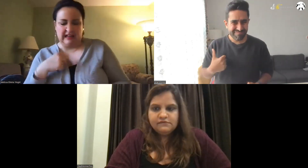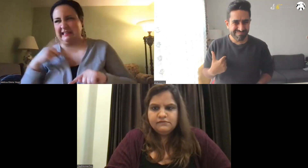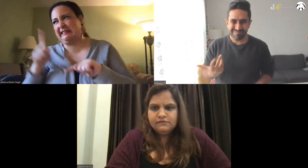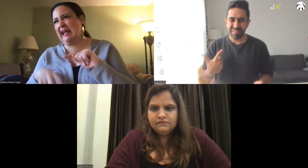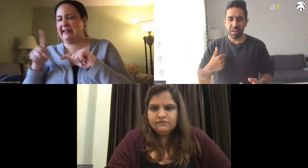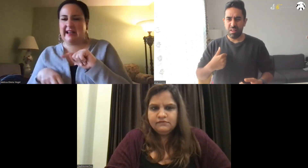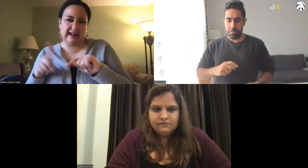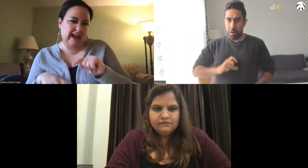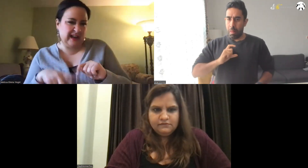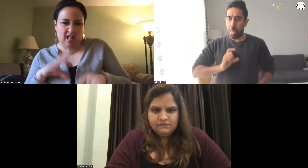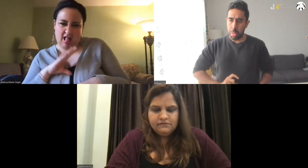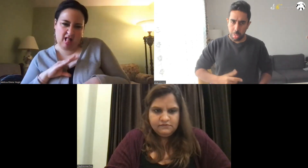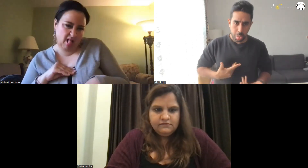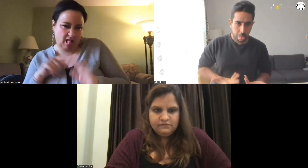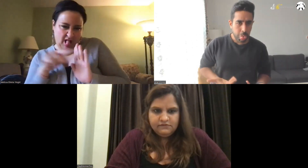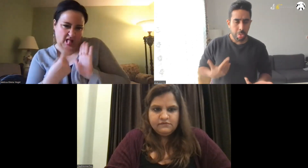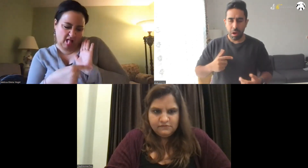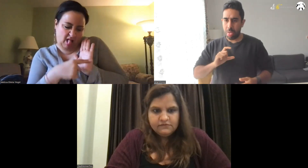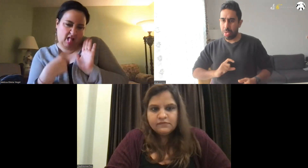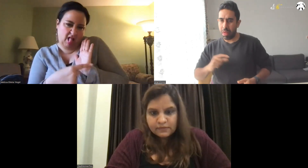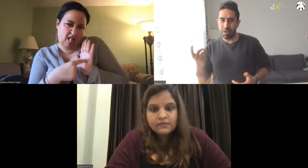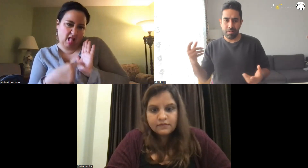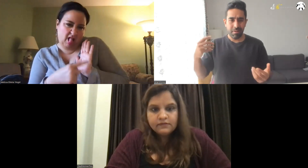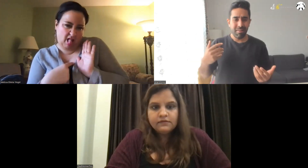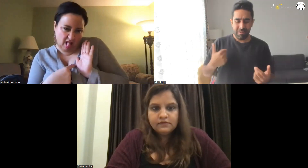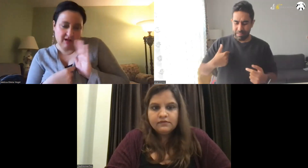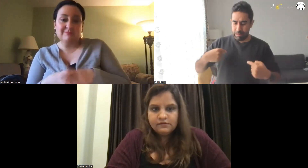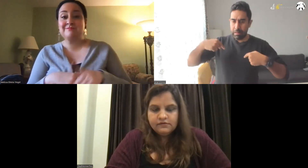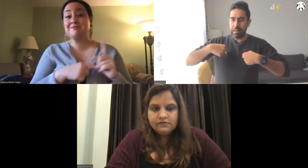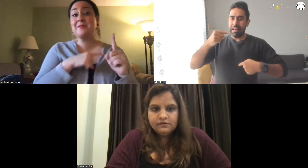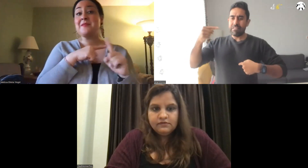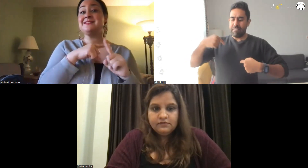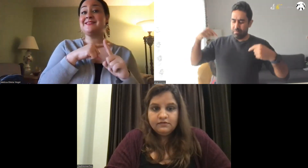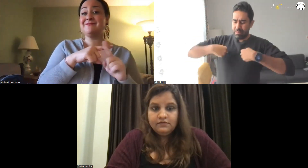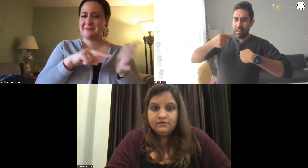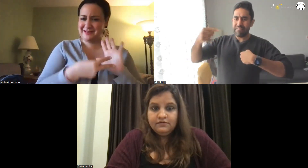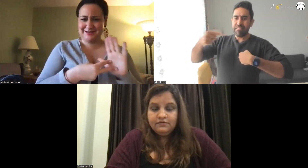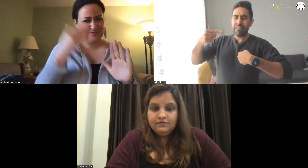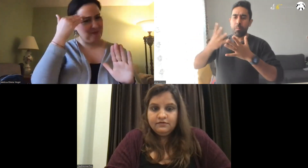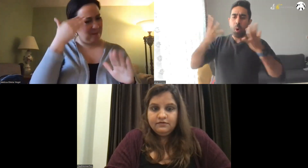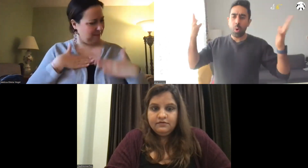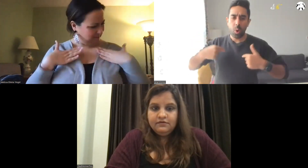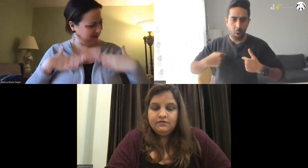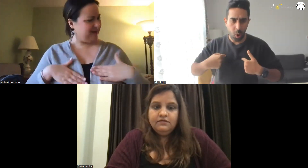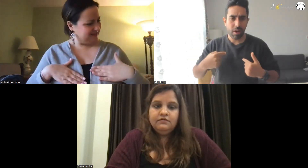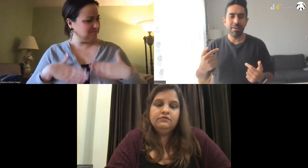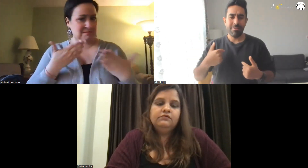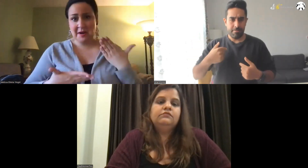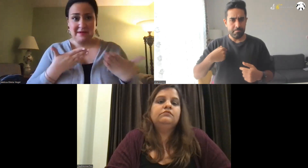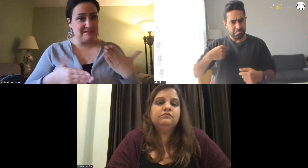these negative feelings, and thinking that I can't do this, I can't do that, criticizing yourself. And positivity means that I'm